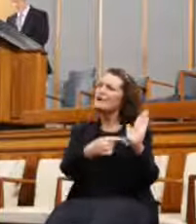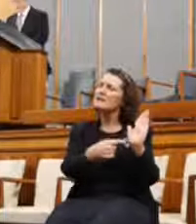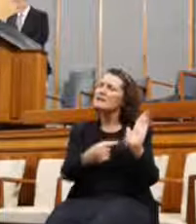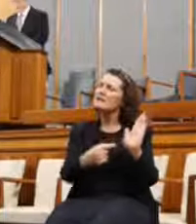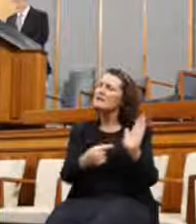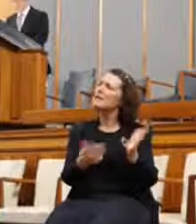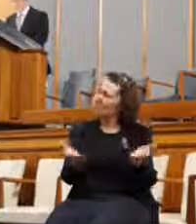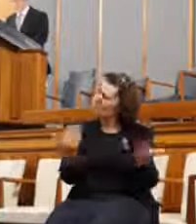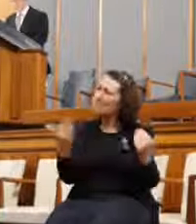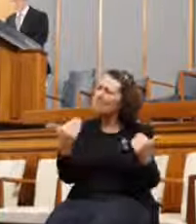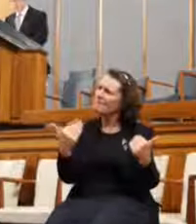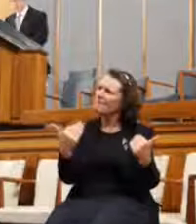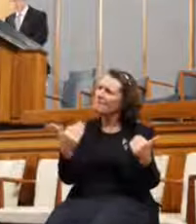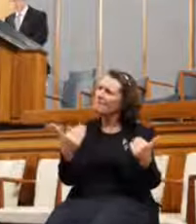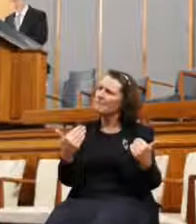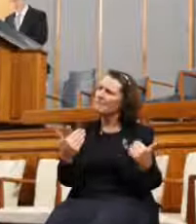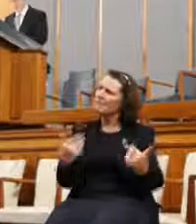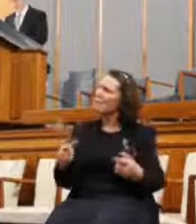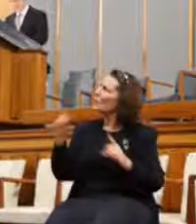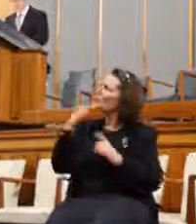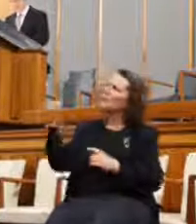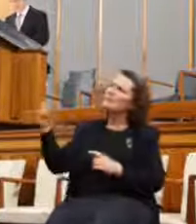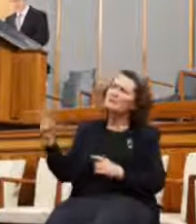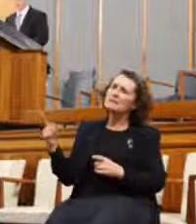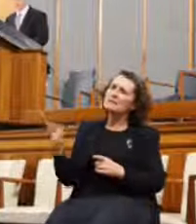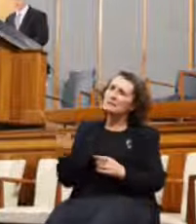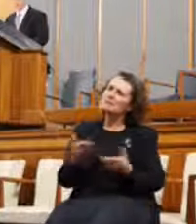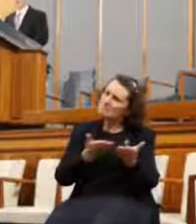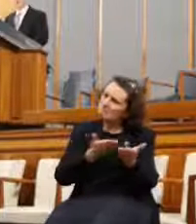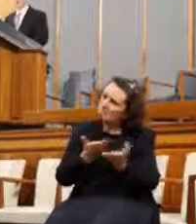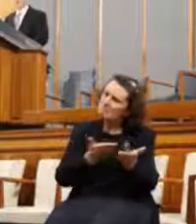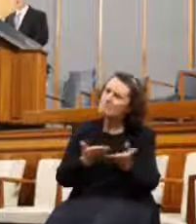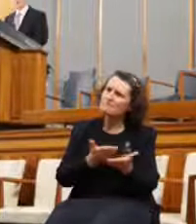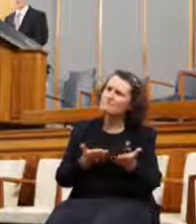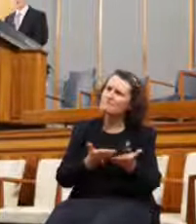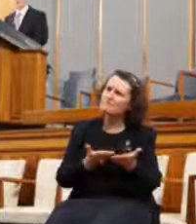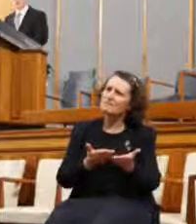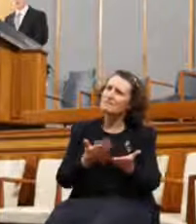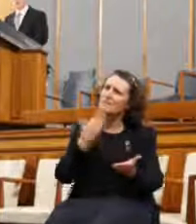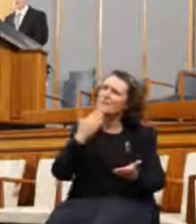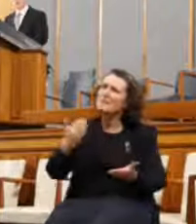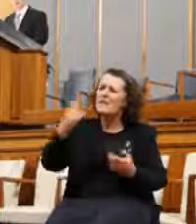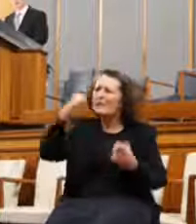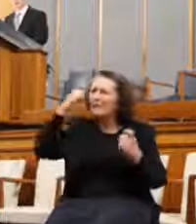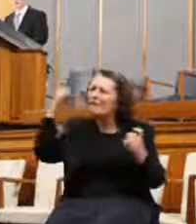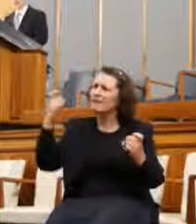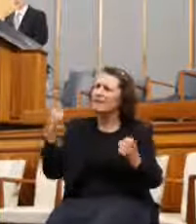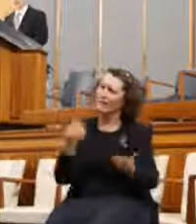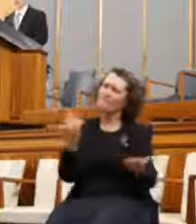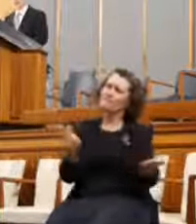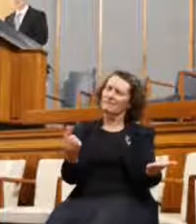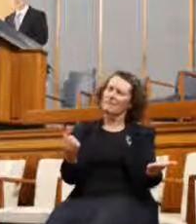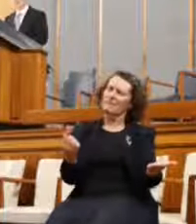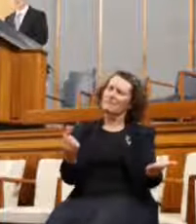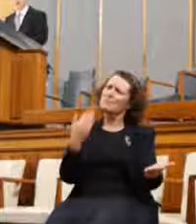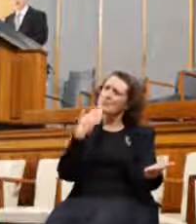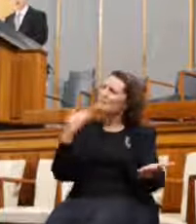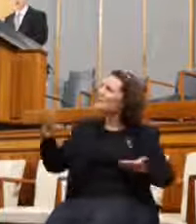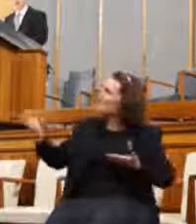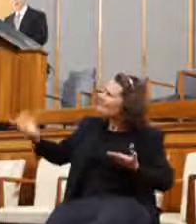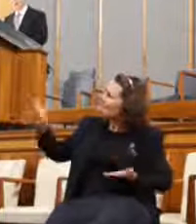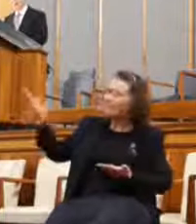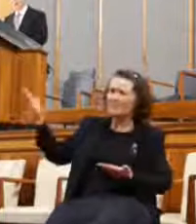now, let us reason together, saith the Lord. Do think this through and weigh this carefully.